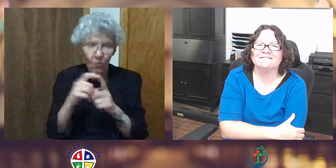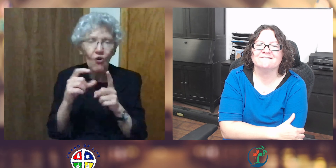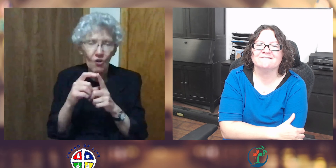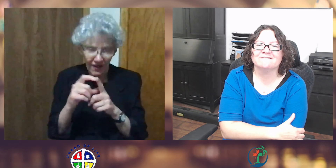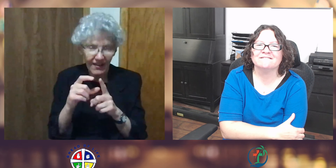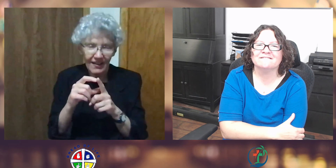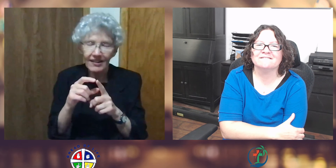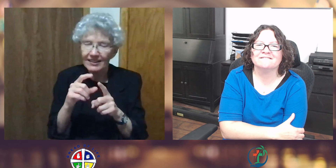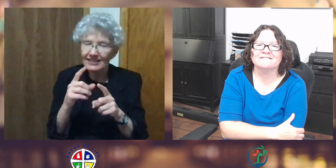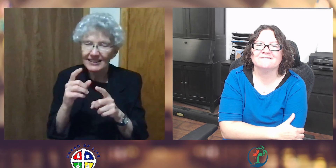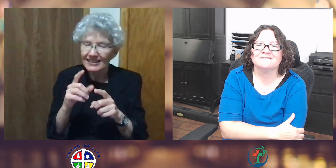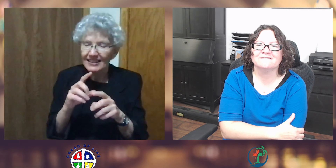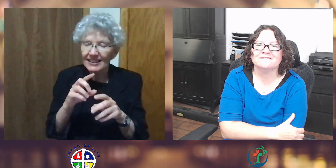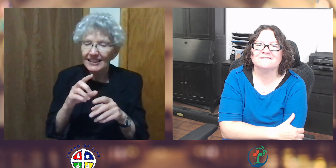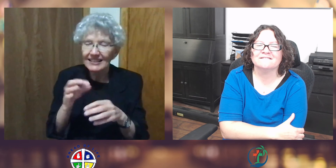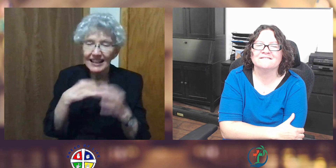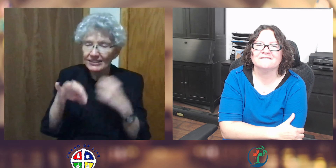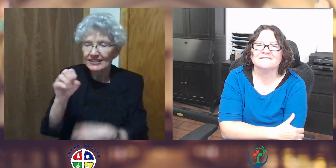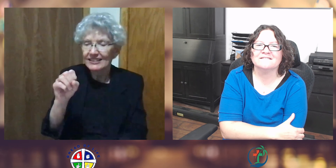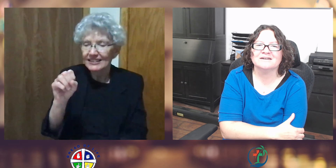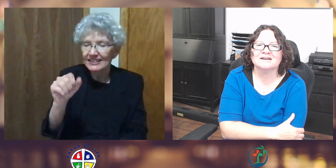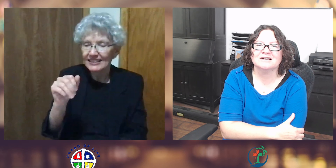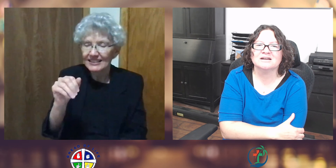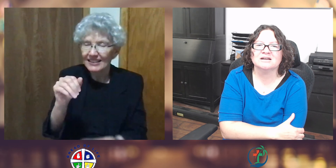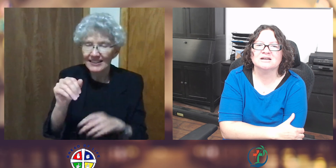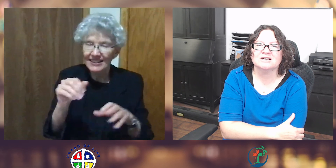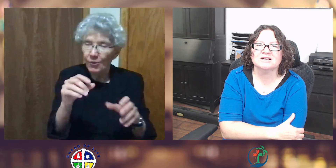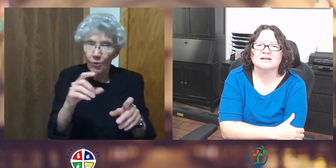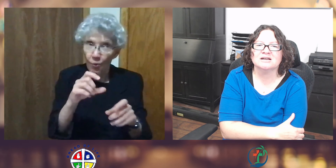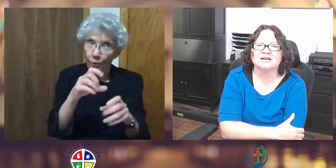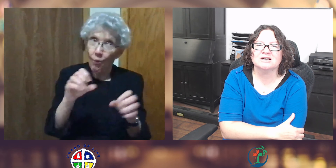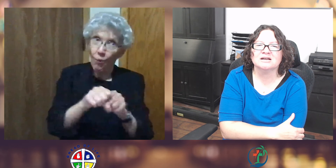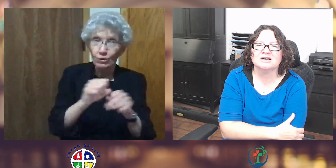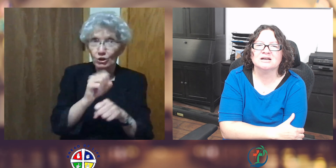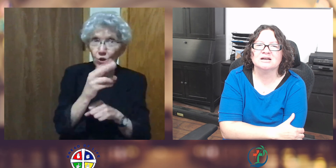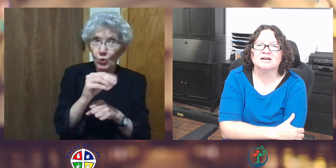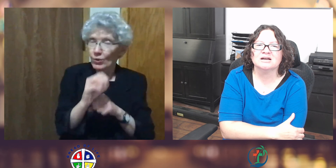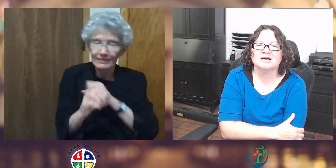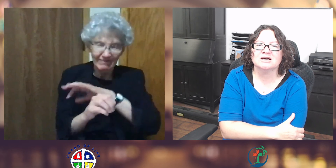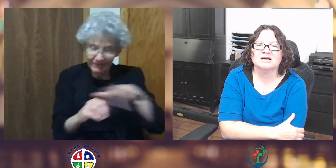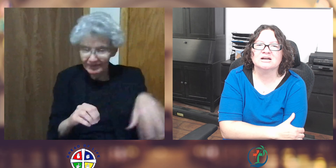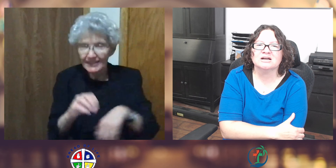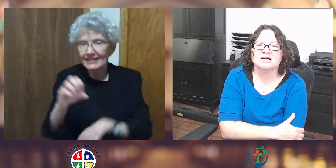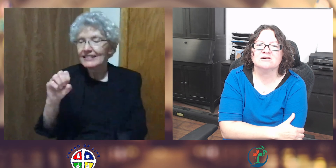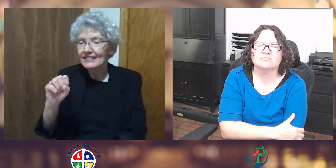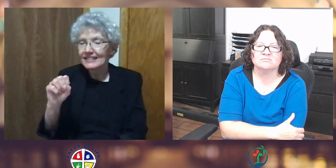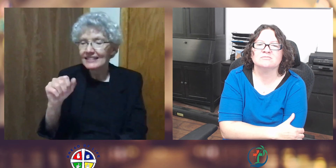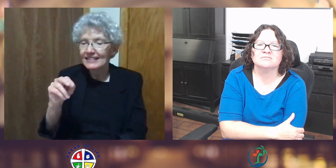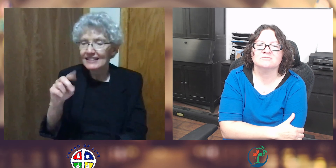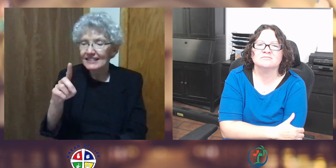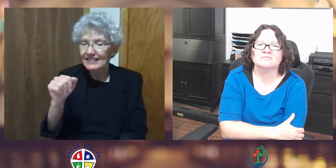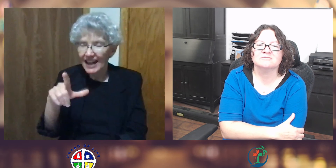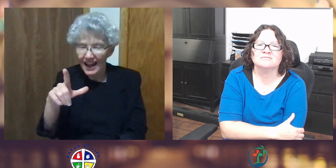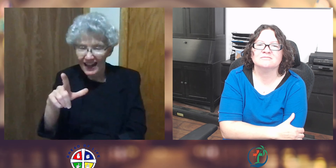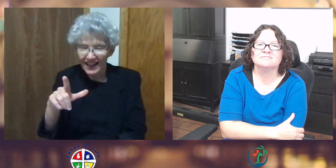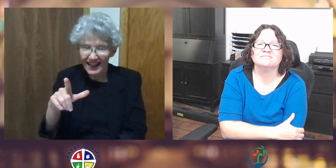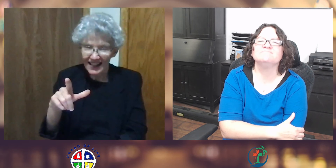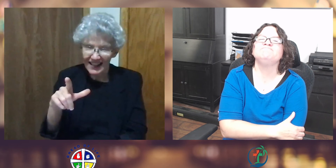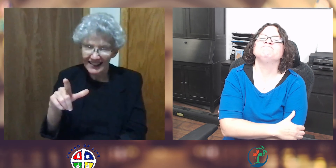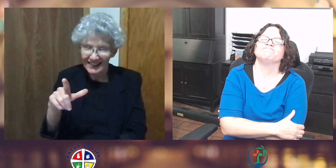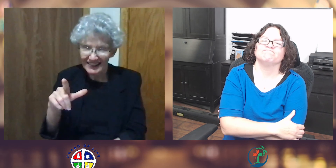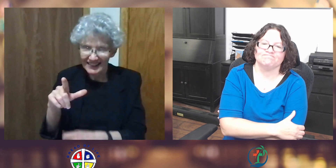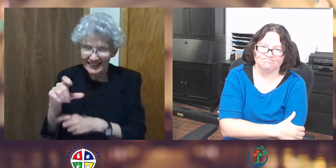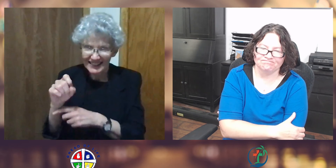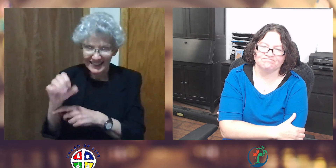I'm suggesting we formalize a structure For what? for how decisions are made, how plans